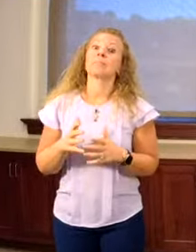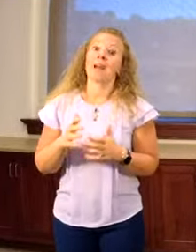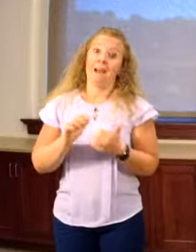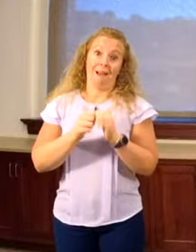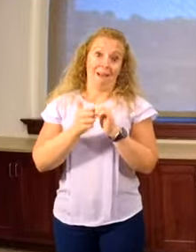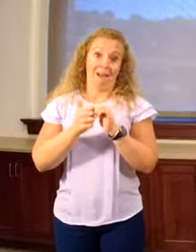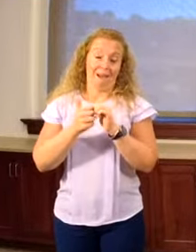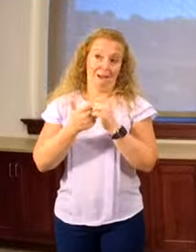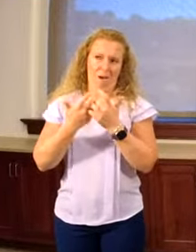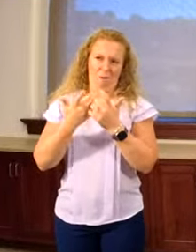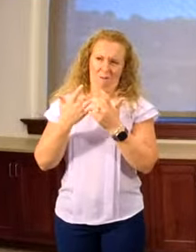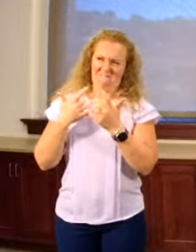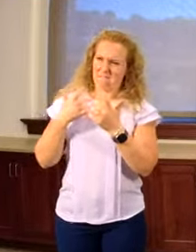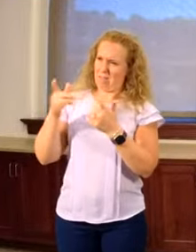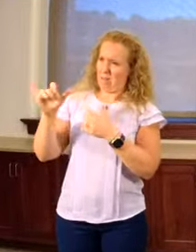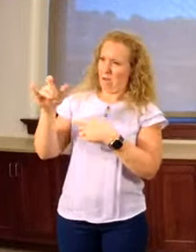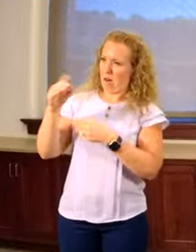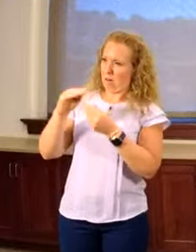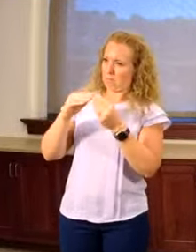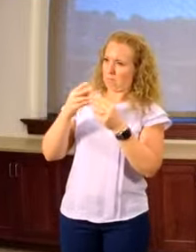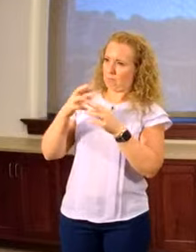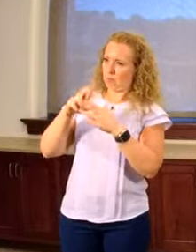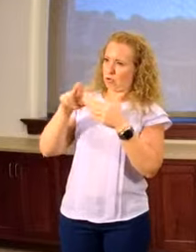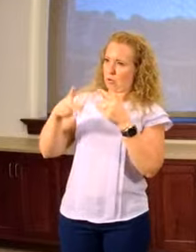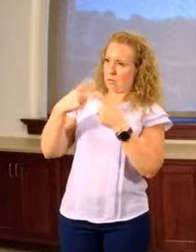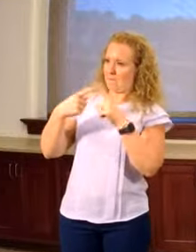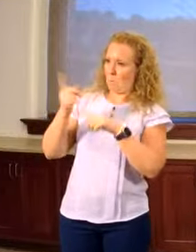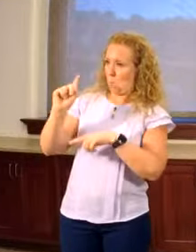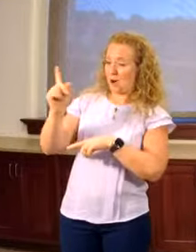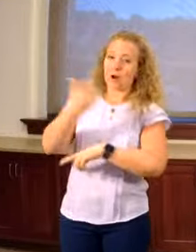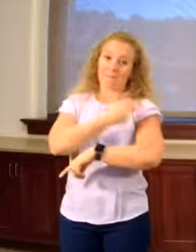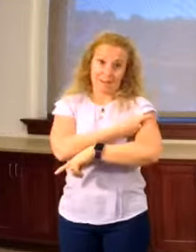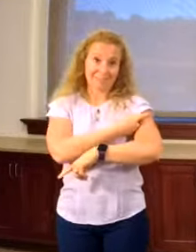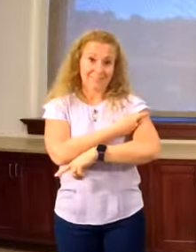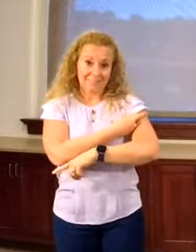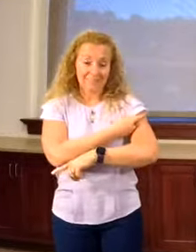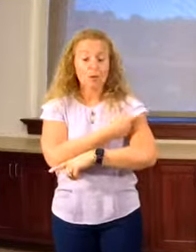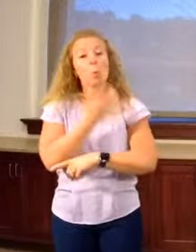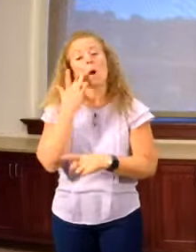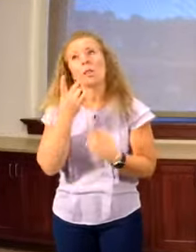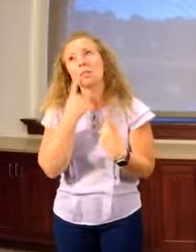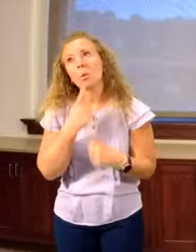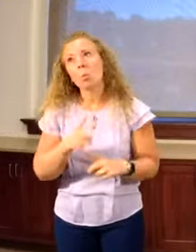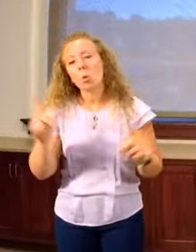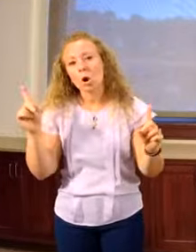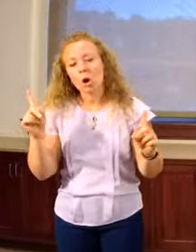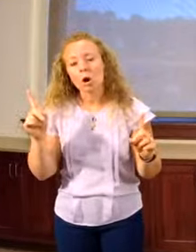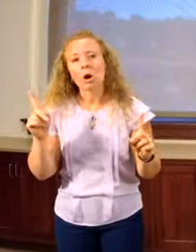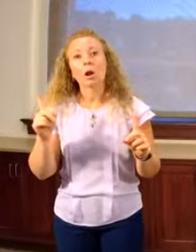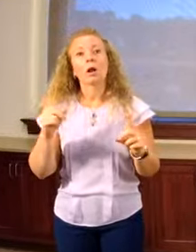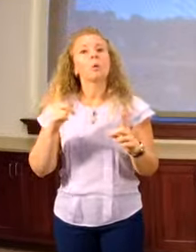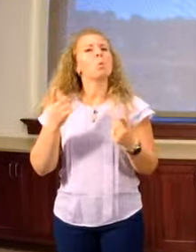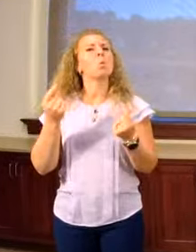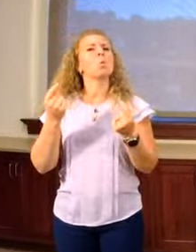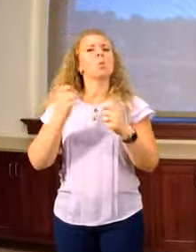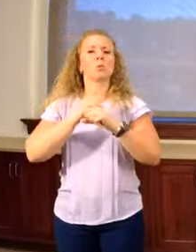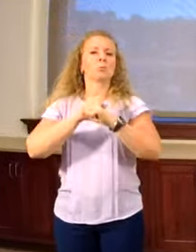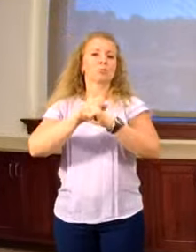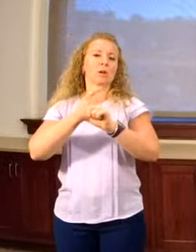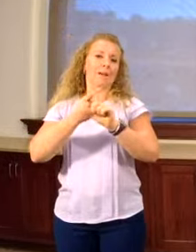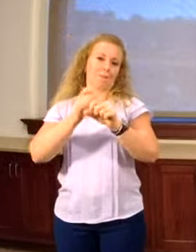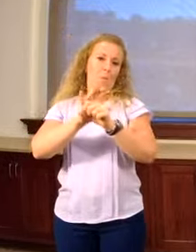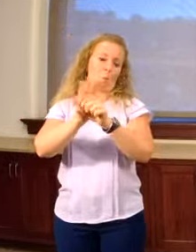of this rapidly improving situation goes to our vaccines. They work, they protect us from serious effects of